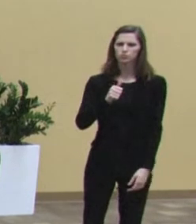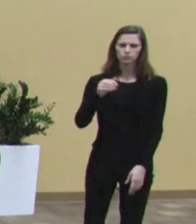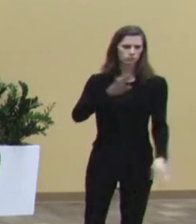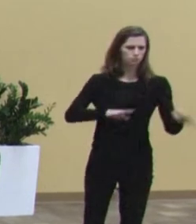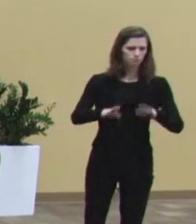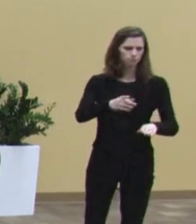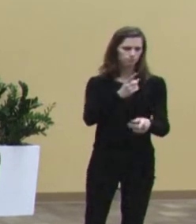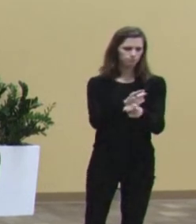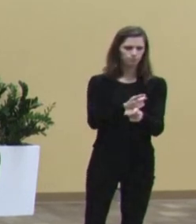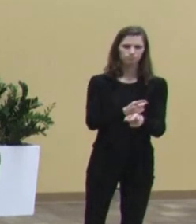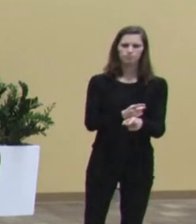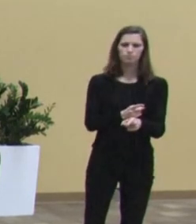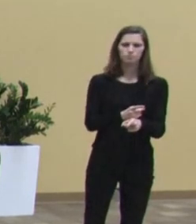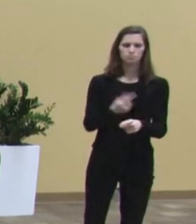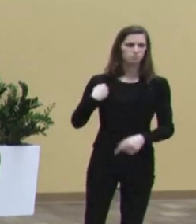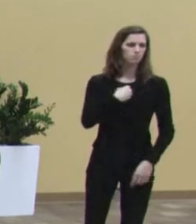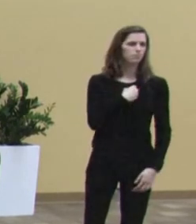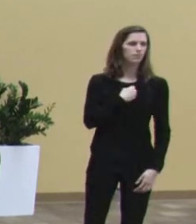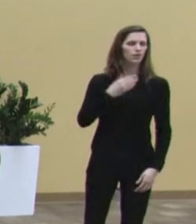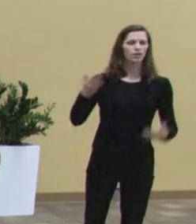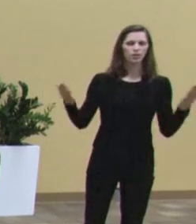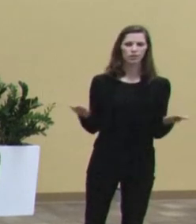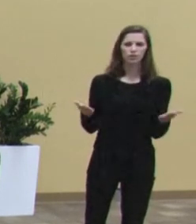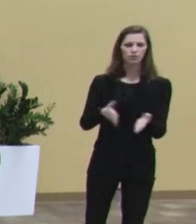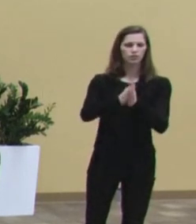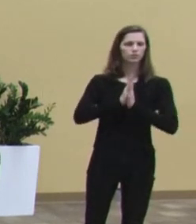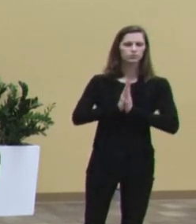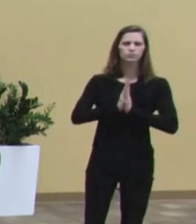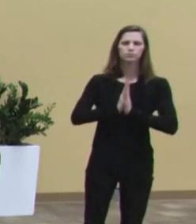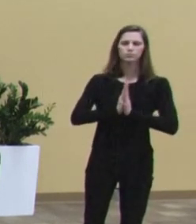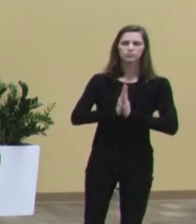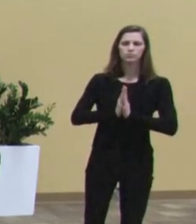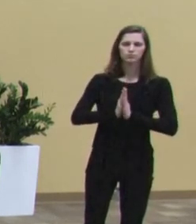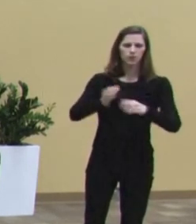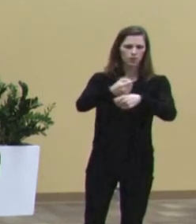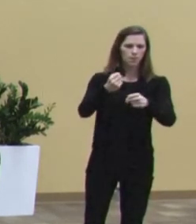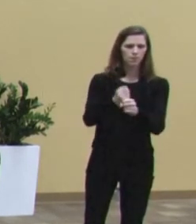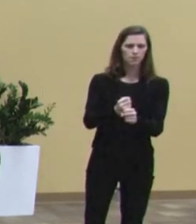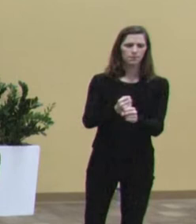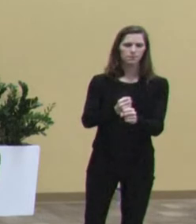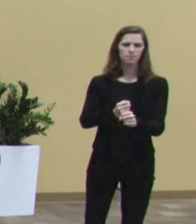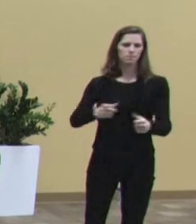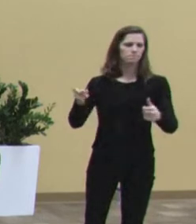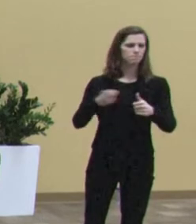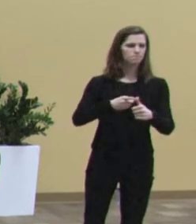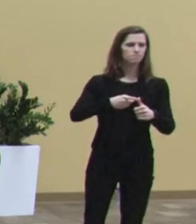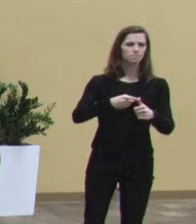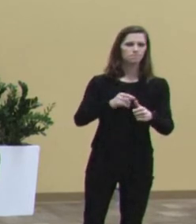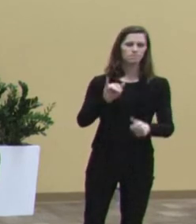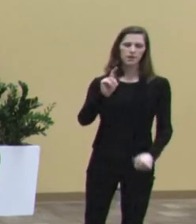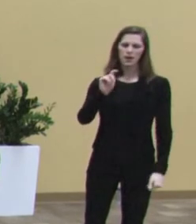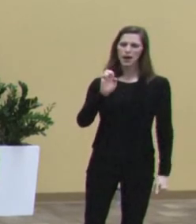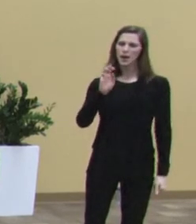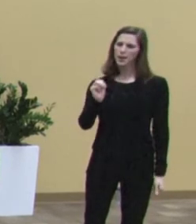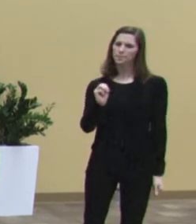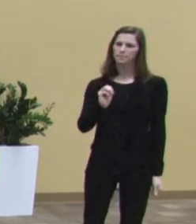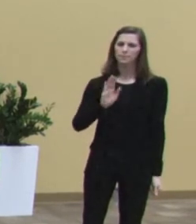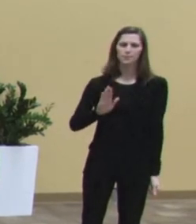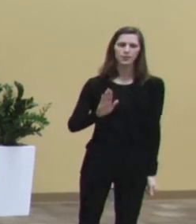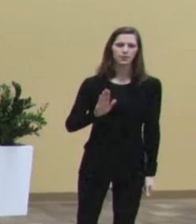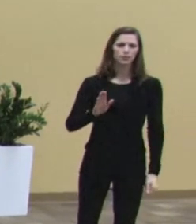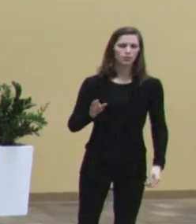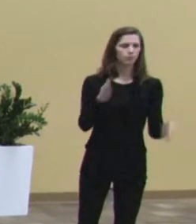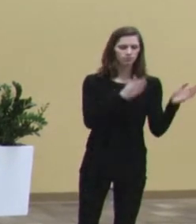And we come by here to ask you to make the first item on your agenda